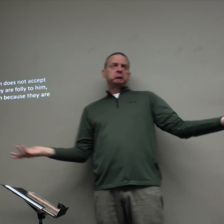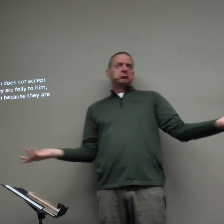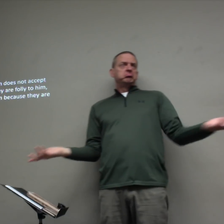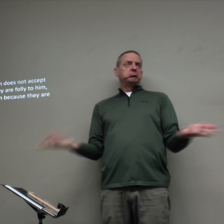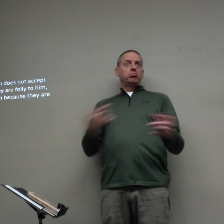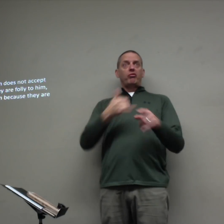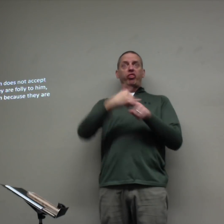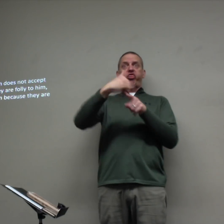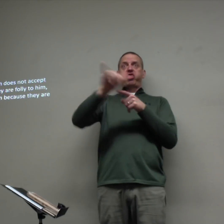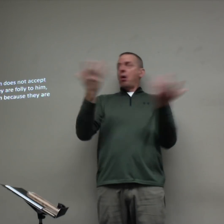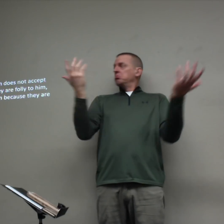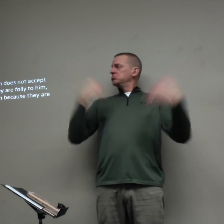don't feel any guilt.